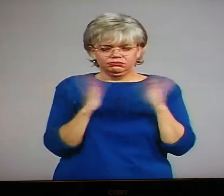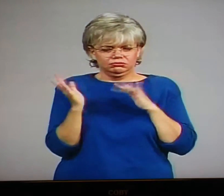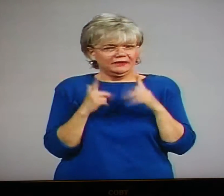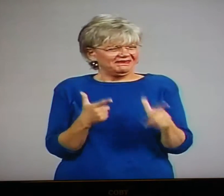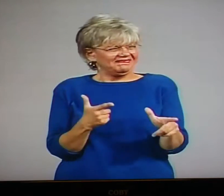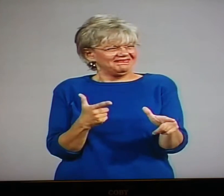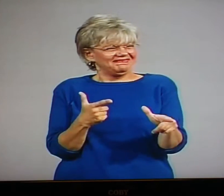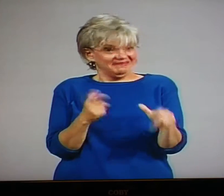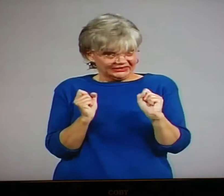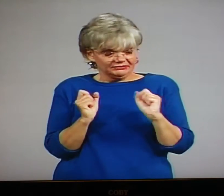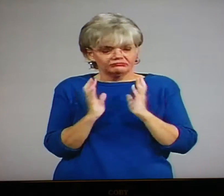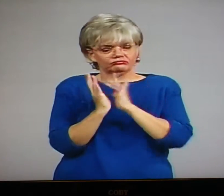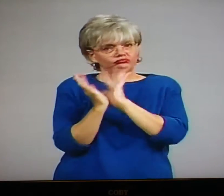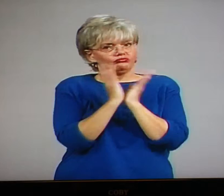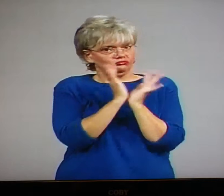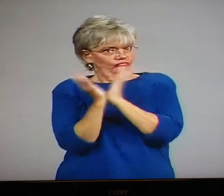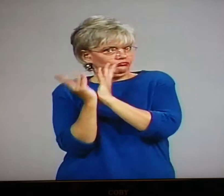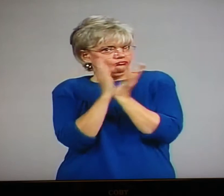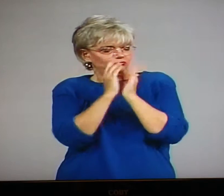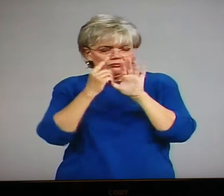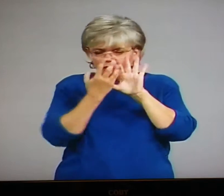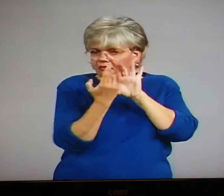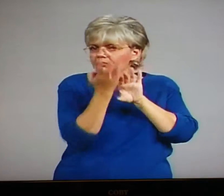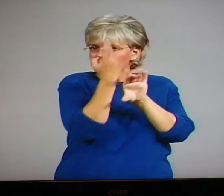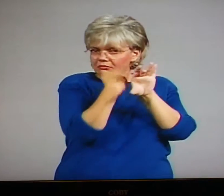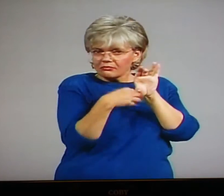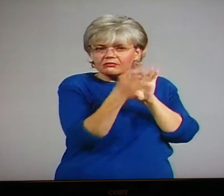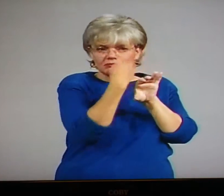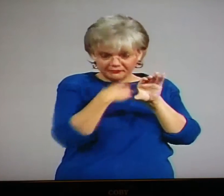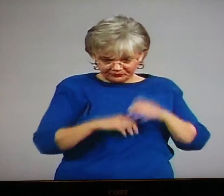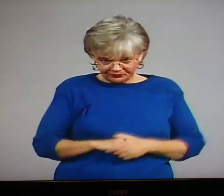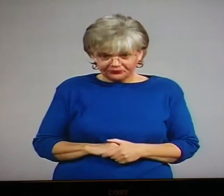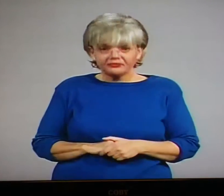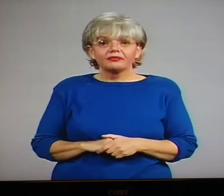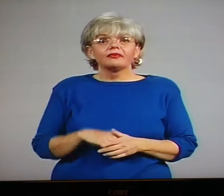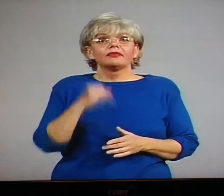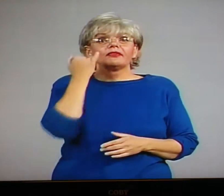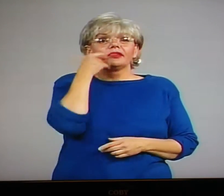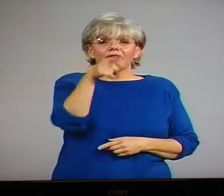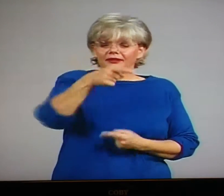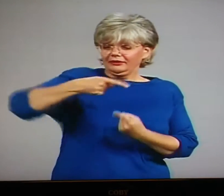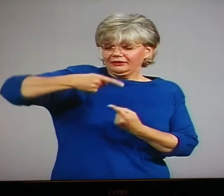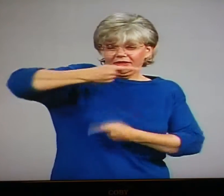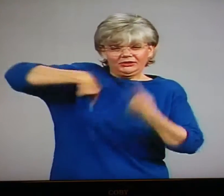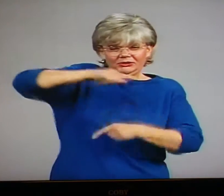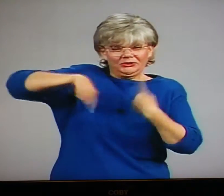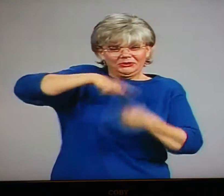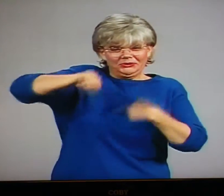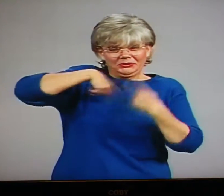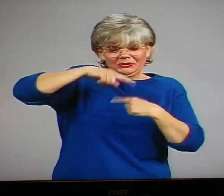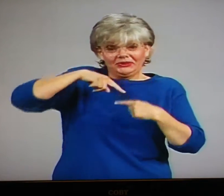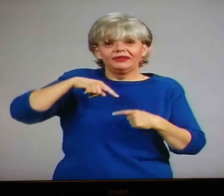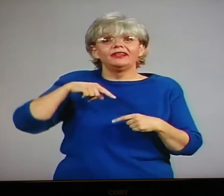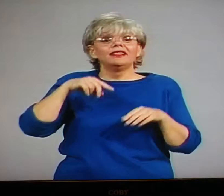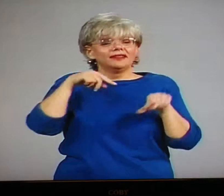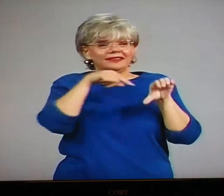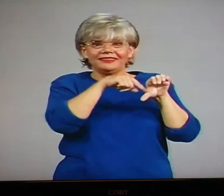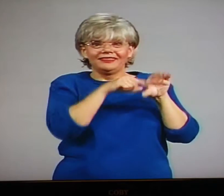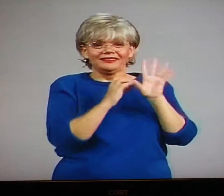feels the vibrations, sends the information to your brain very quickly so that you can get that